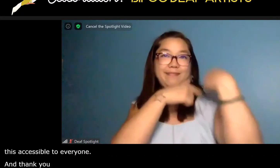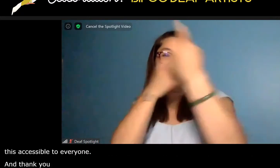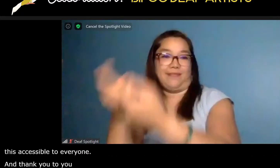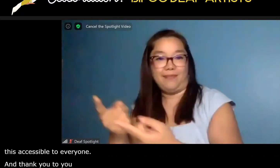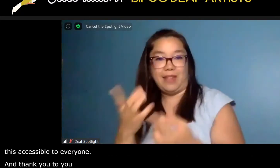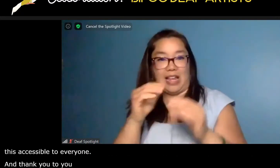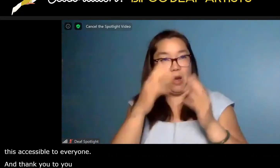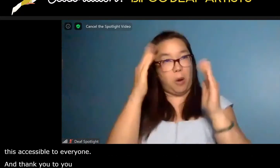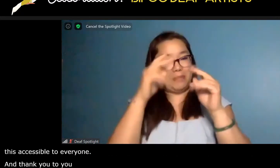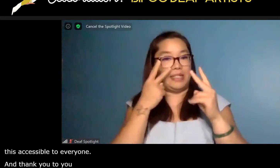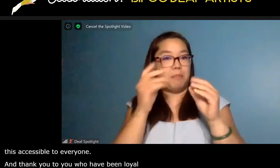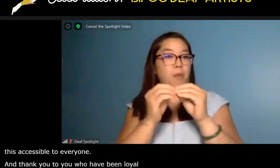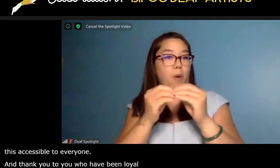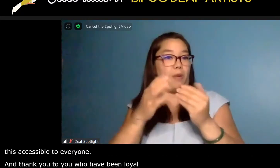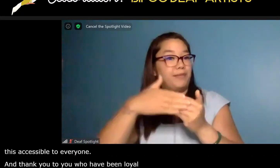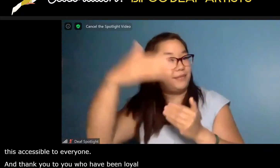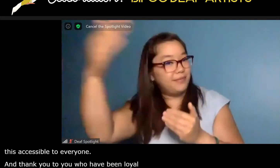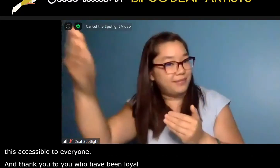artists.